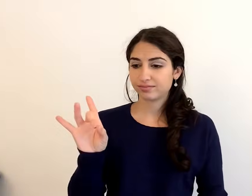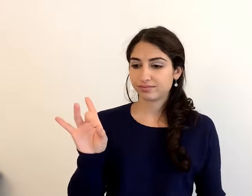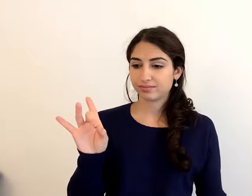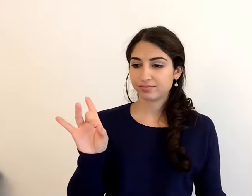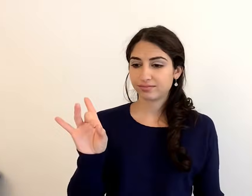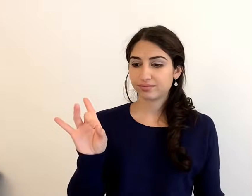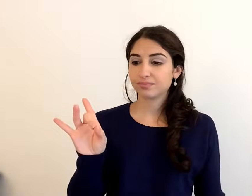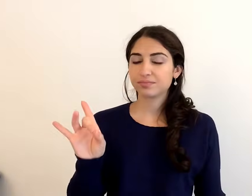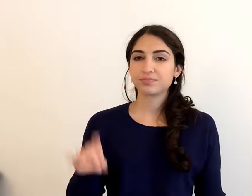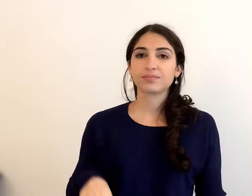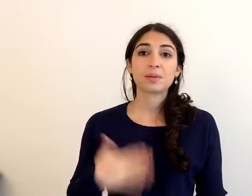Number 8.